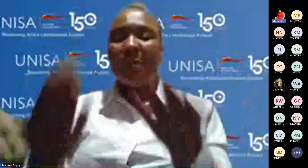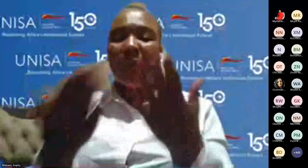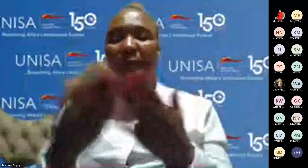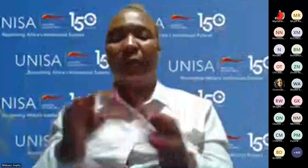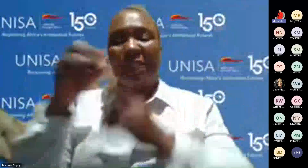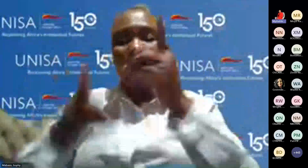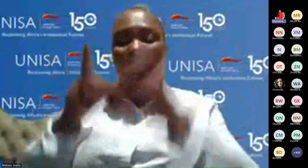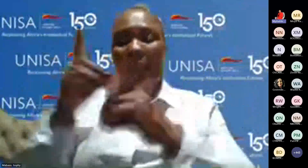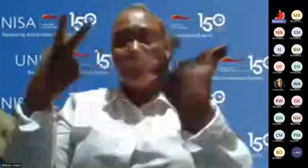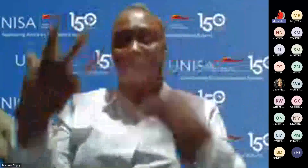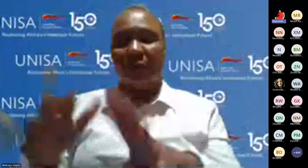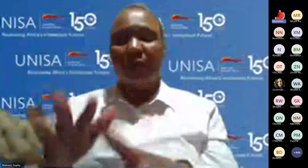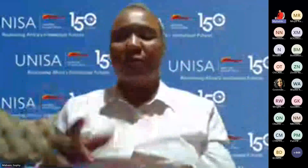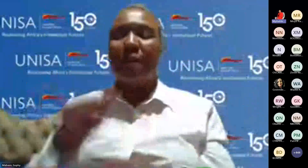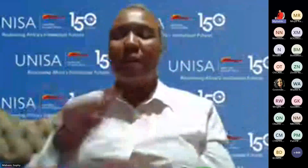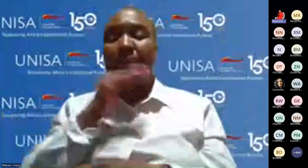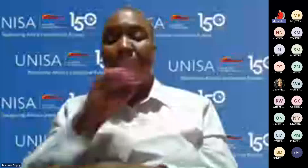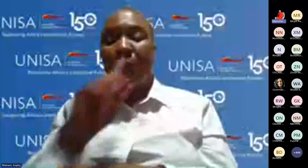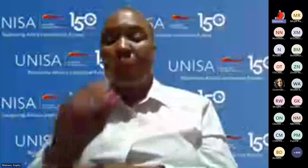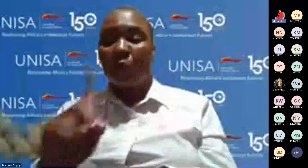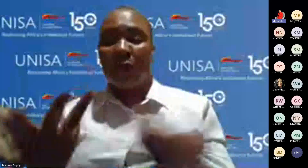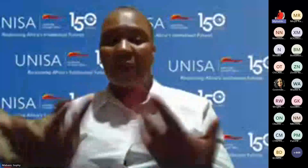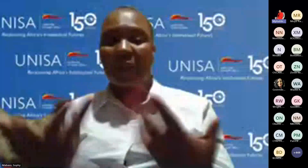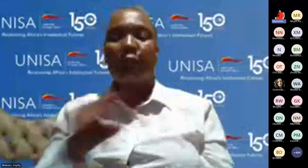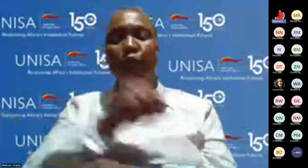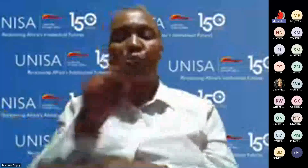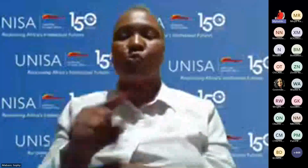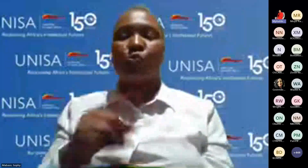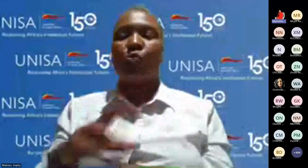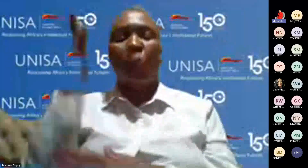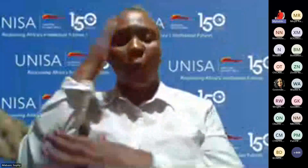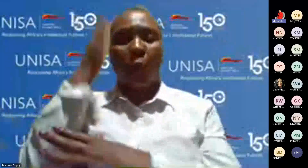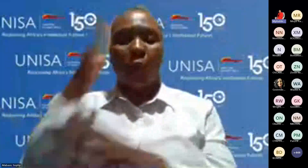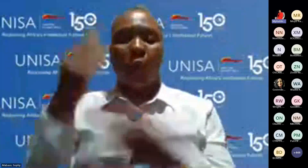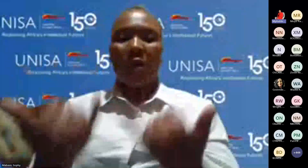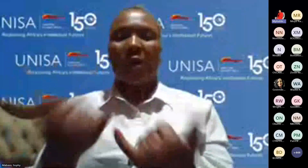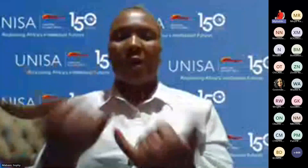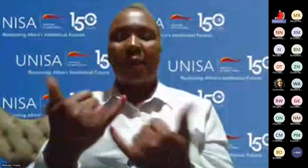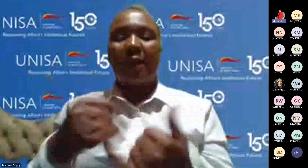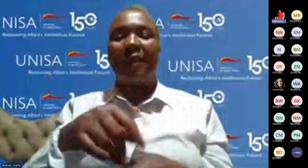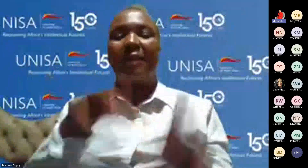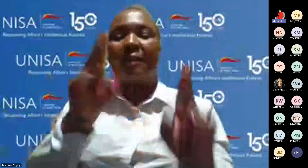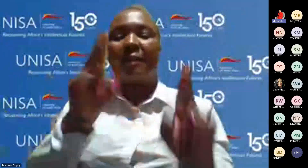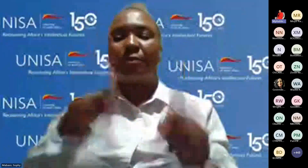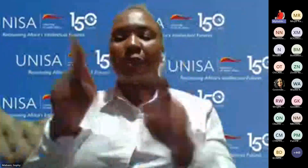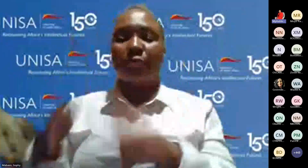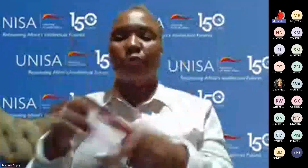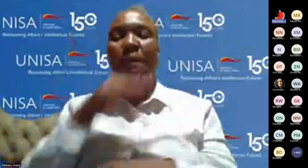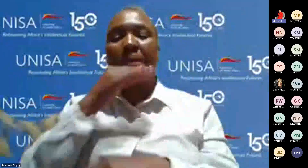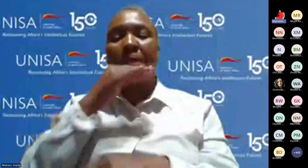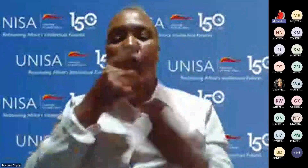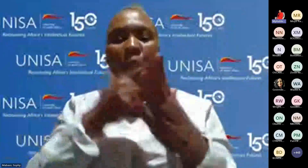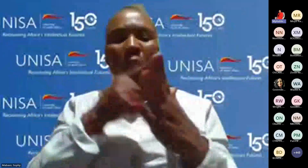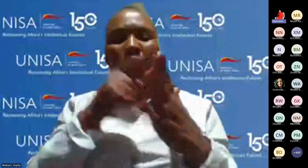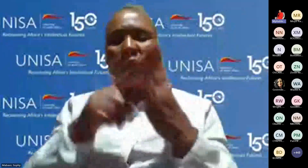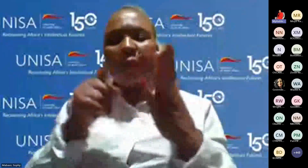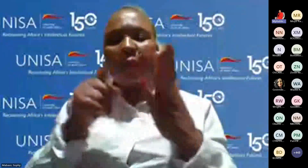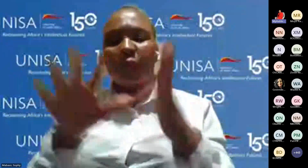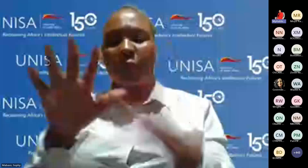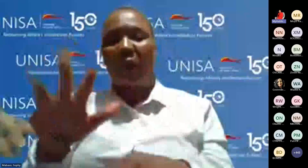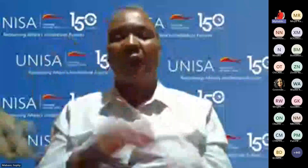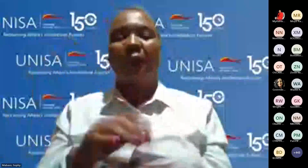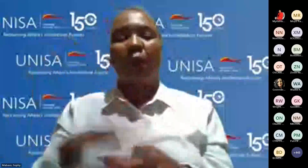described. Then it means for you now, you know, this principle means 1, 2, 3, 4, 5. Then you come back, you